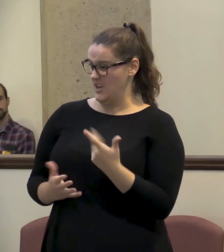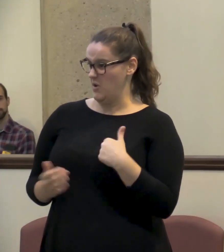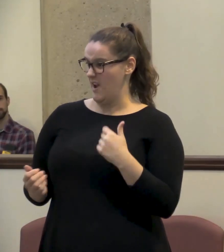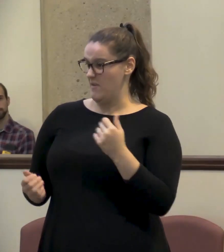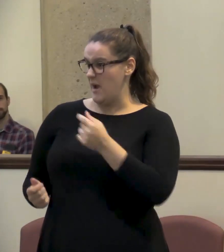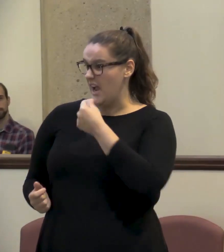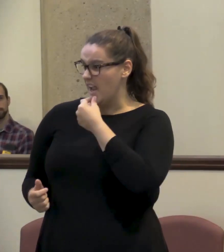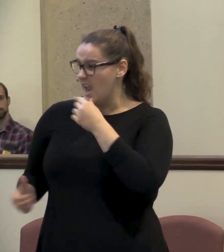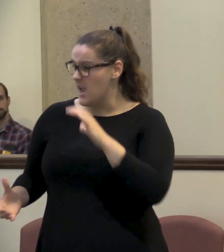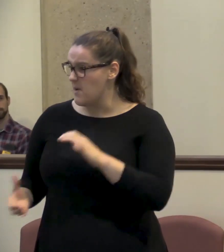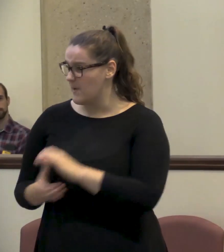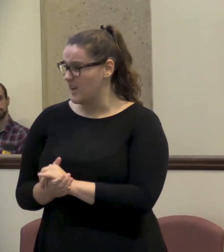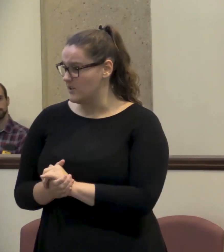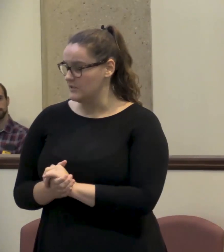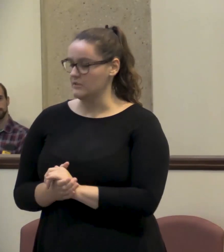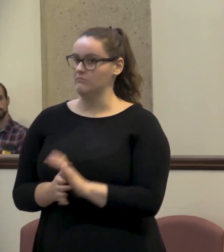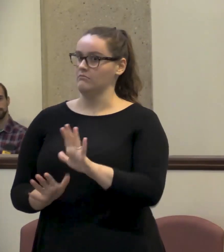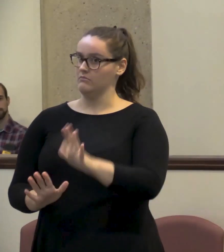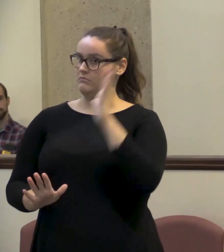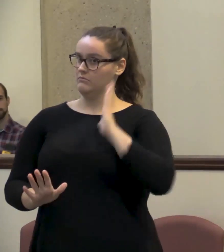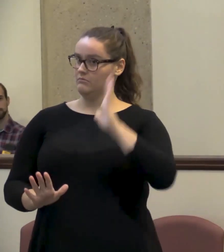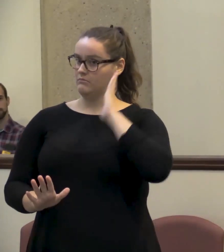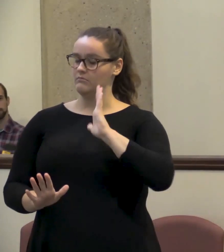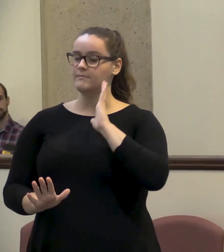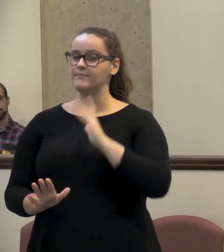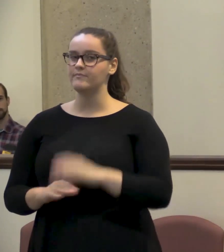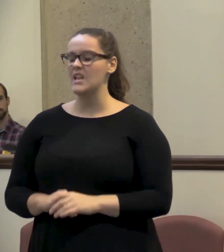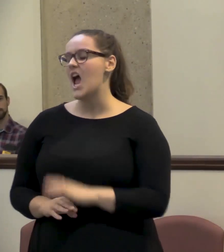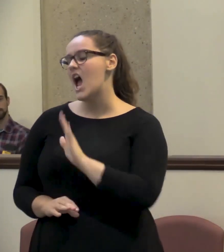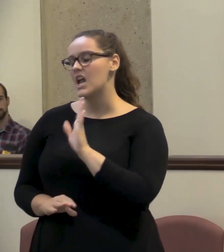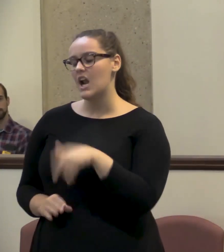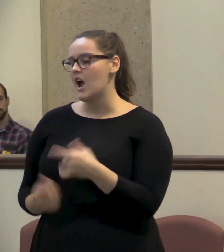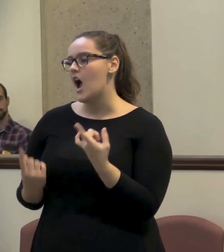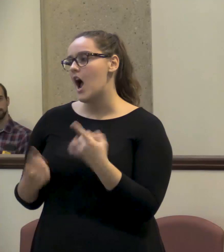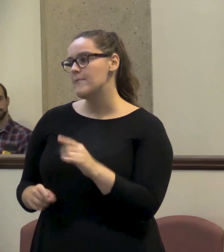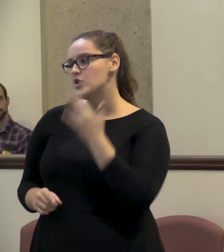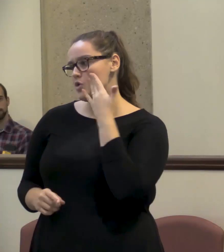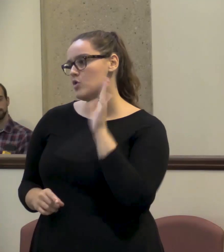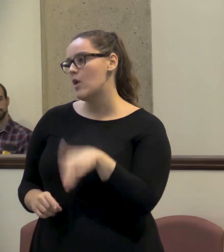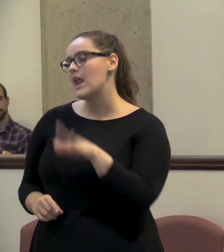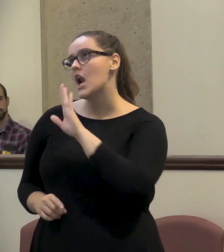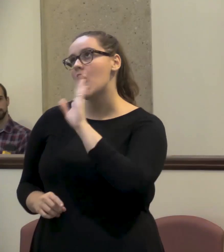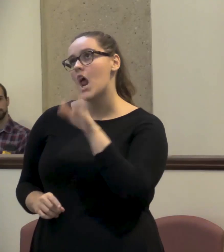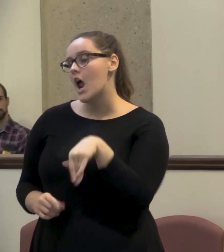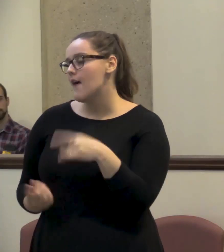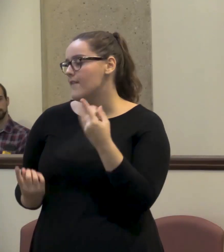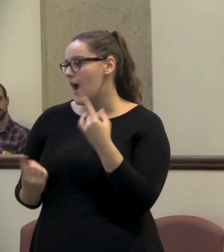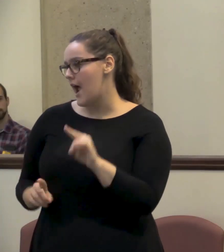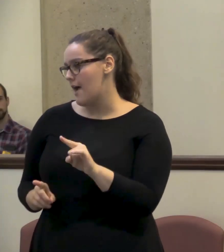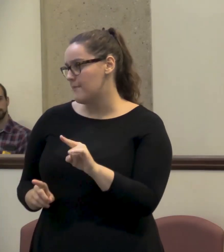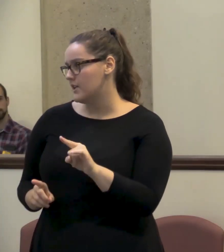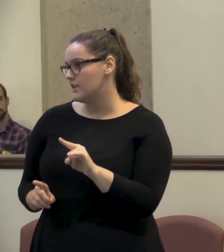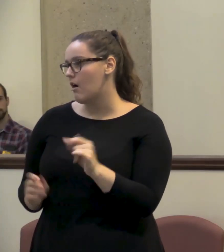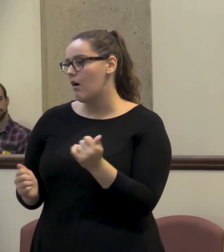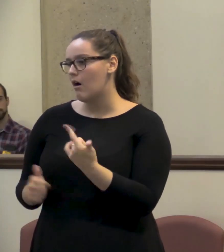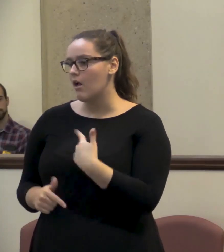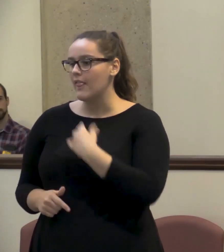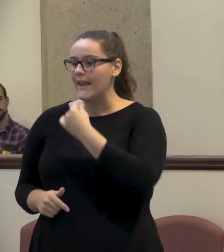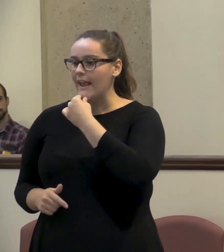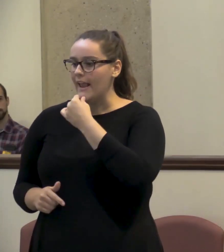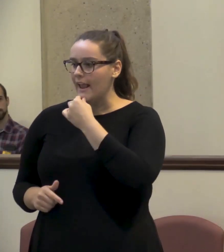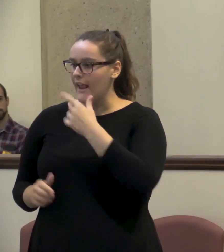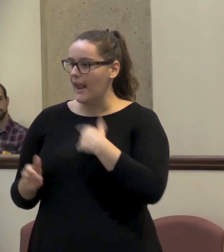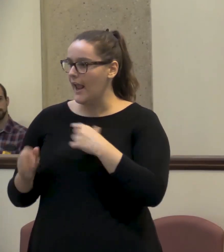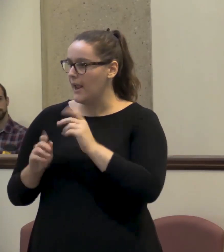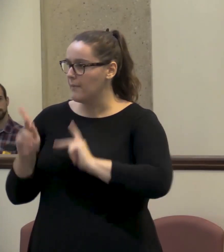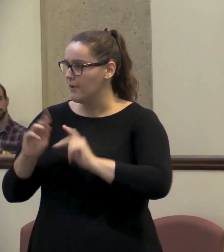gay marriage." This is back in 2006. Because she said, "It's never gonna happen, and you know it's never gonna happen, and even the gay candidates don't talk about it,